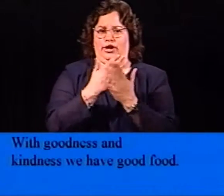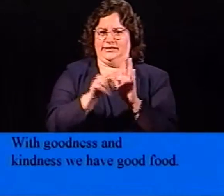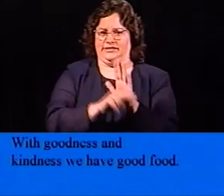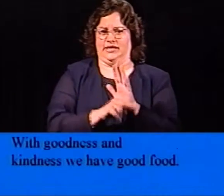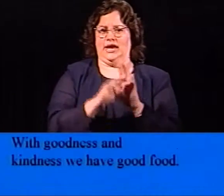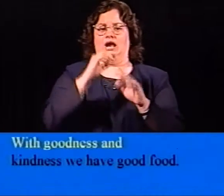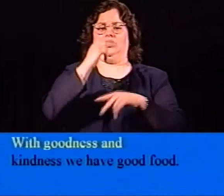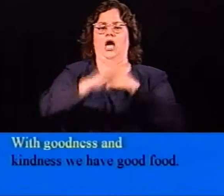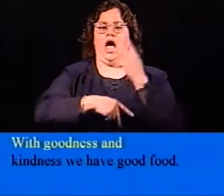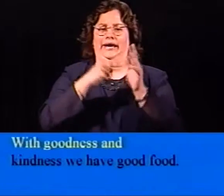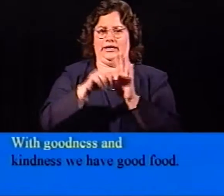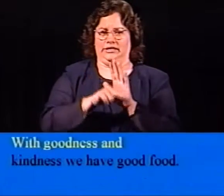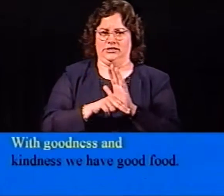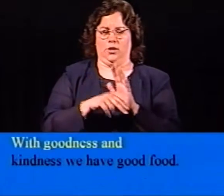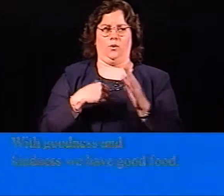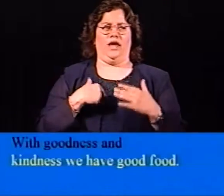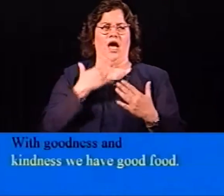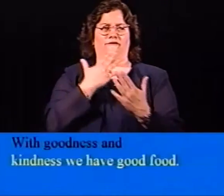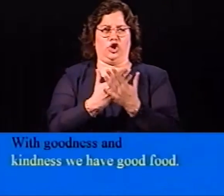and kindness, we have good food.